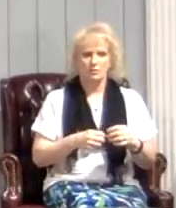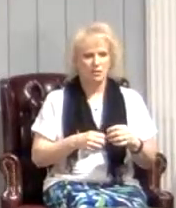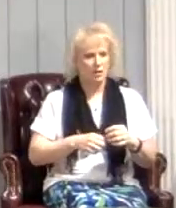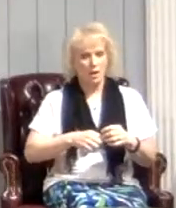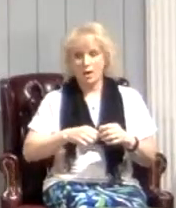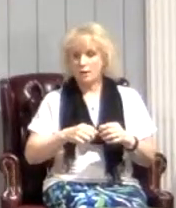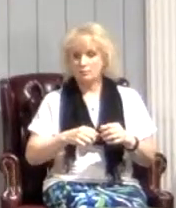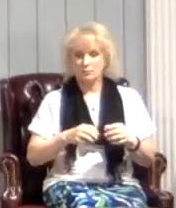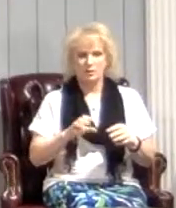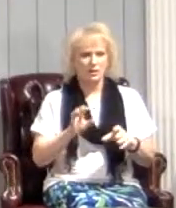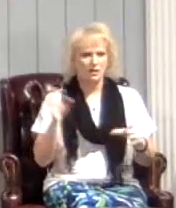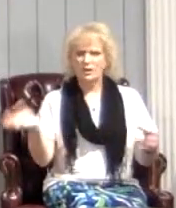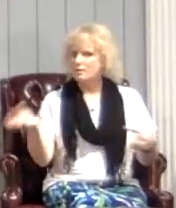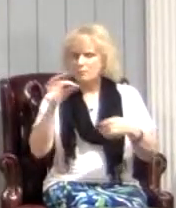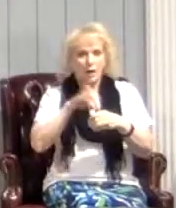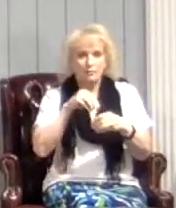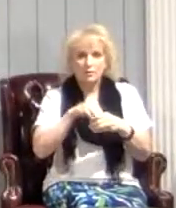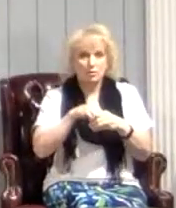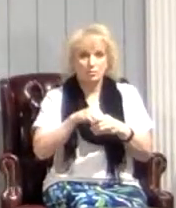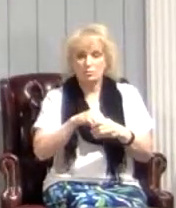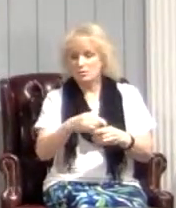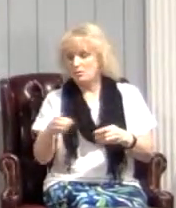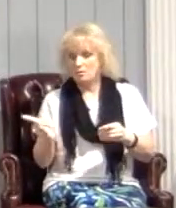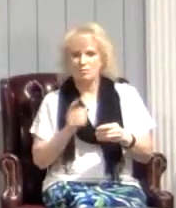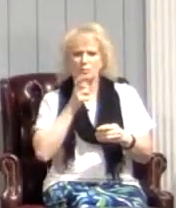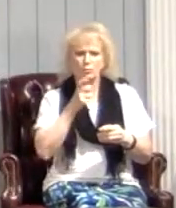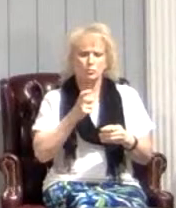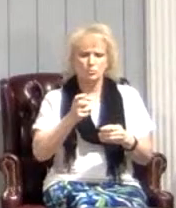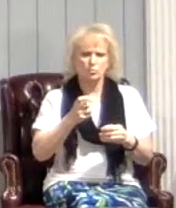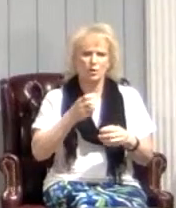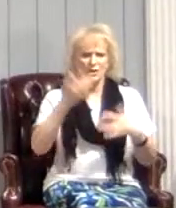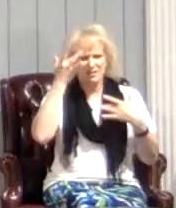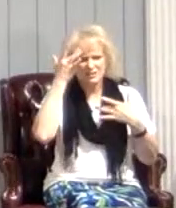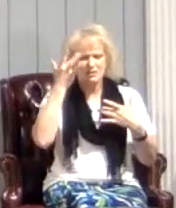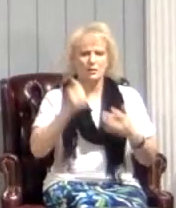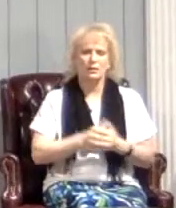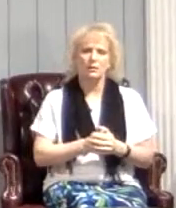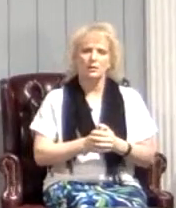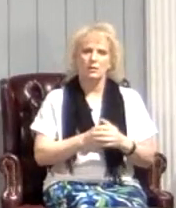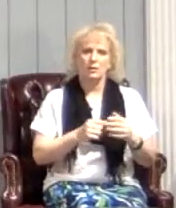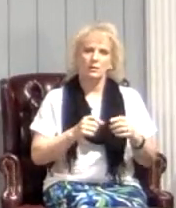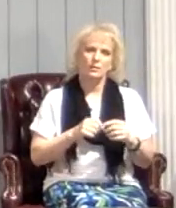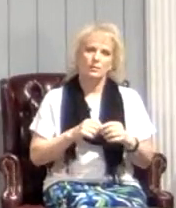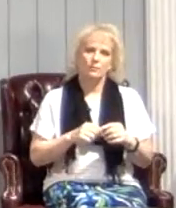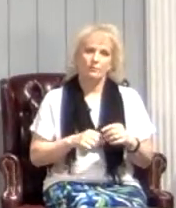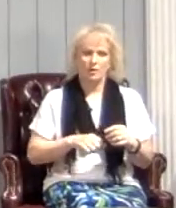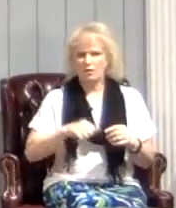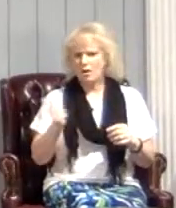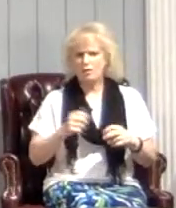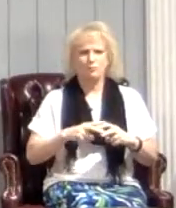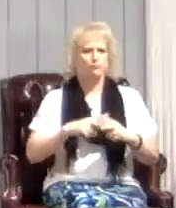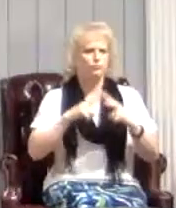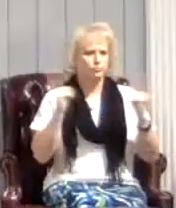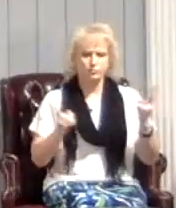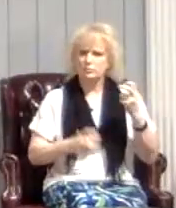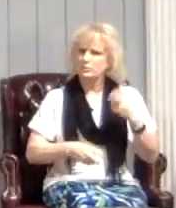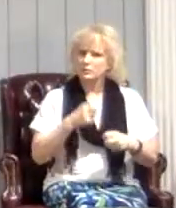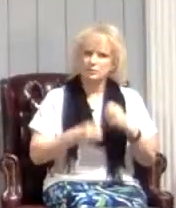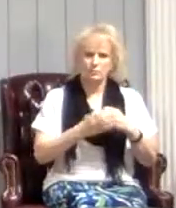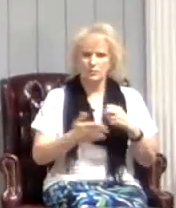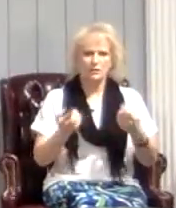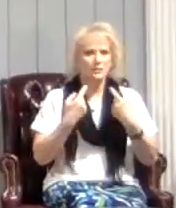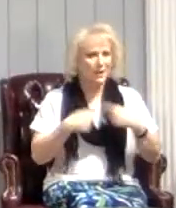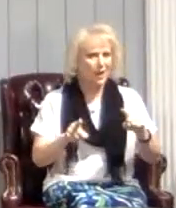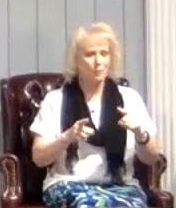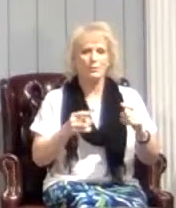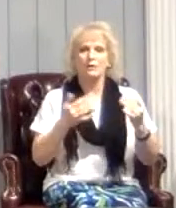some of them are sick even right now and in the hospital even right now. But besides those, there are other very difficult things that are happening